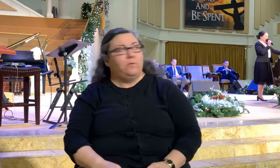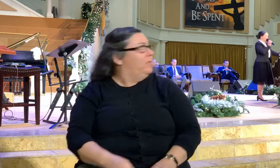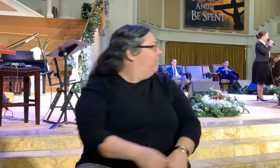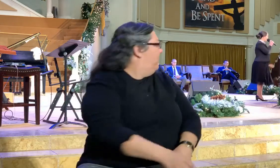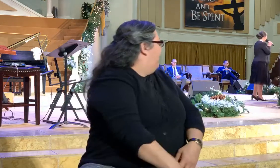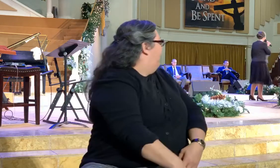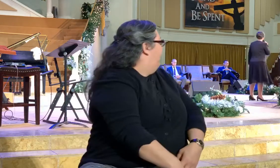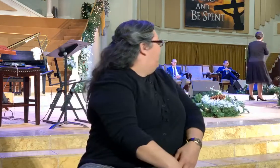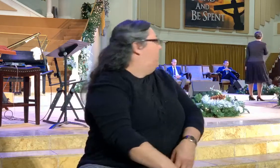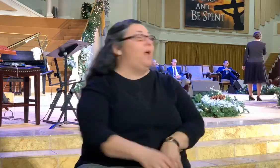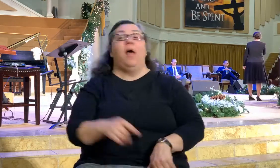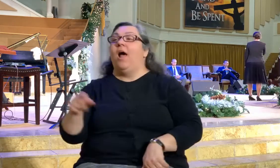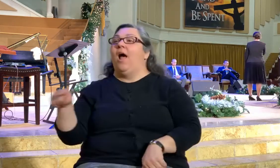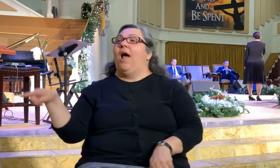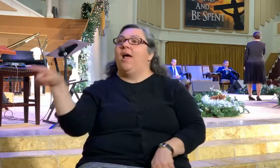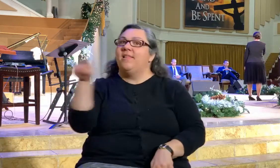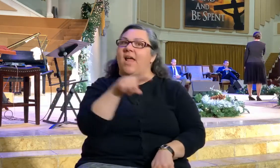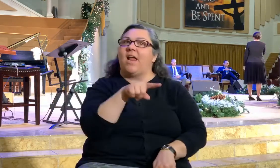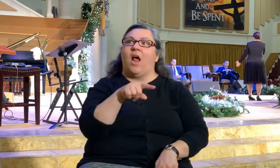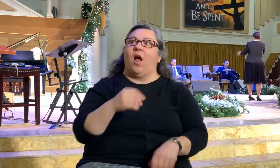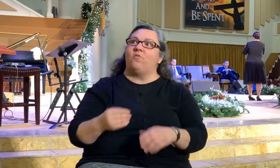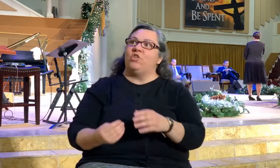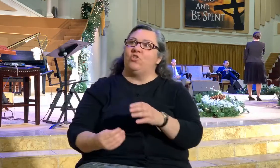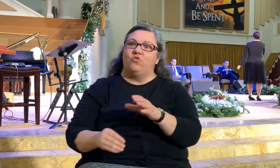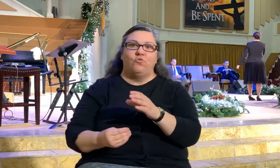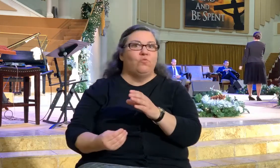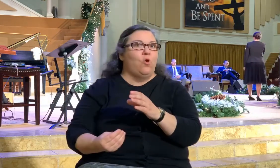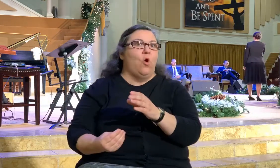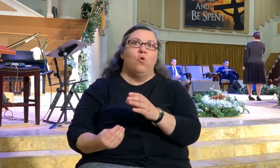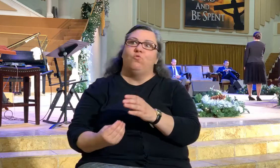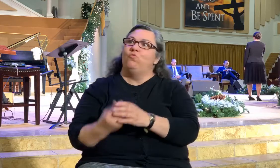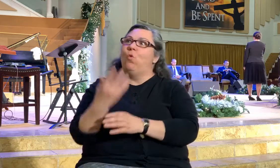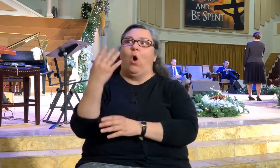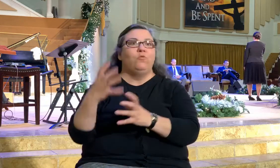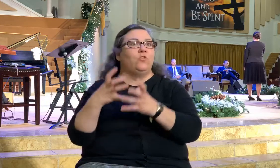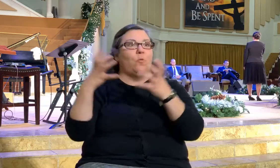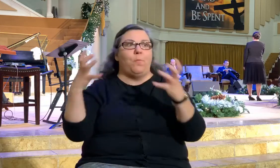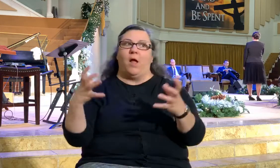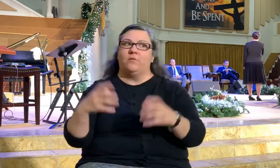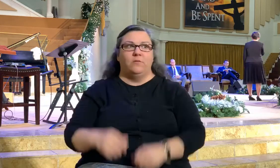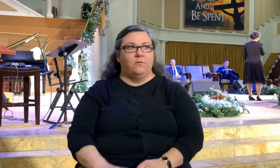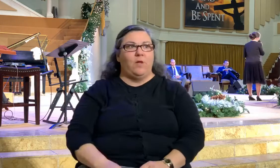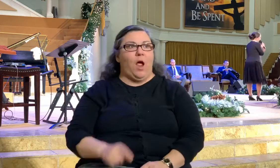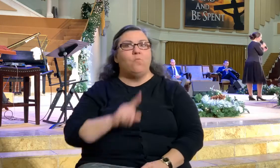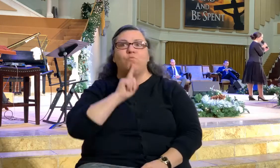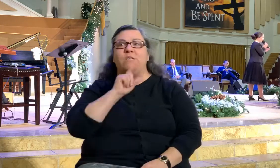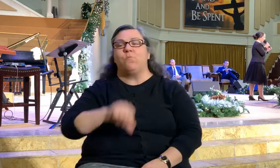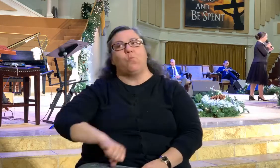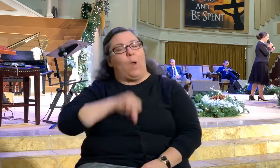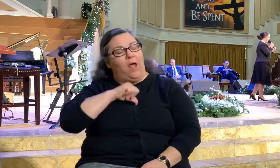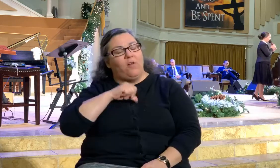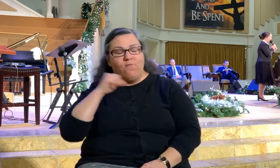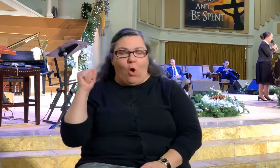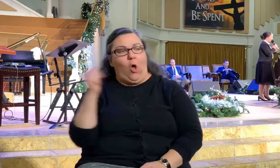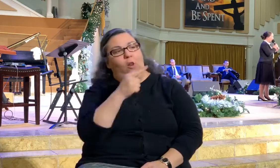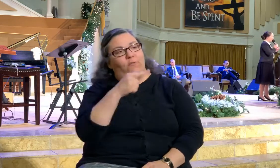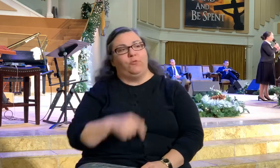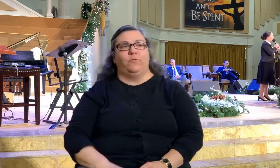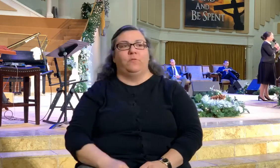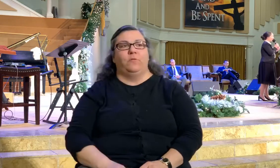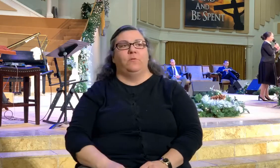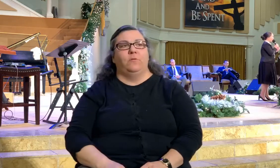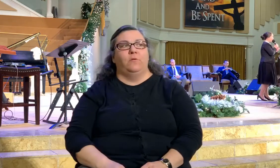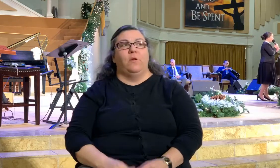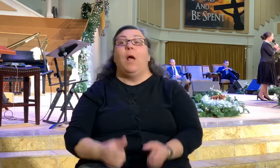they have grown so much, and I just want to say I'm really proud of you all. Really proud. Many